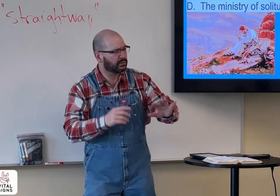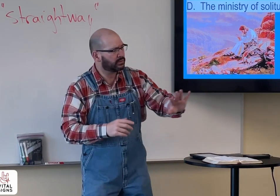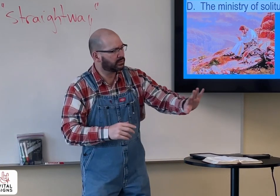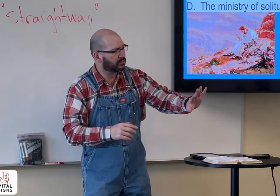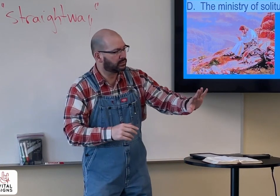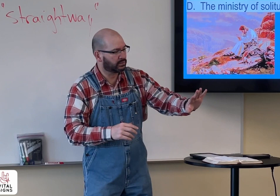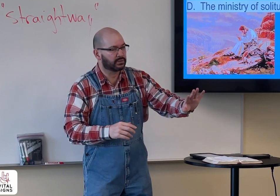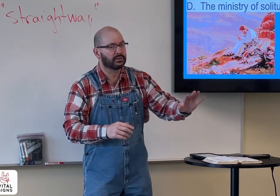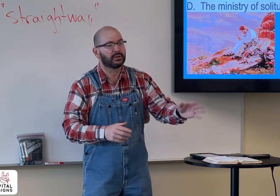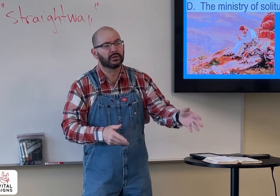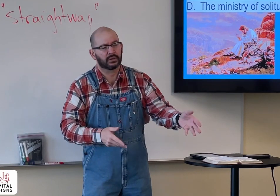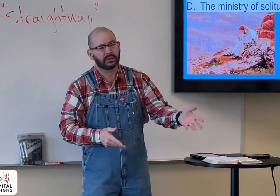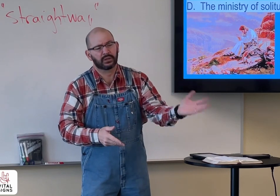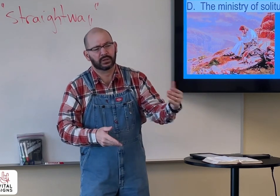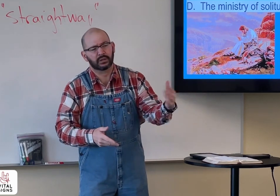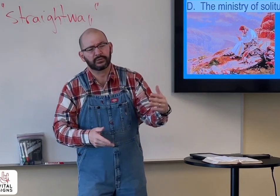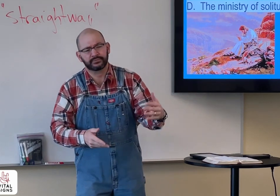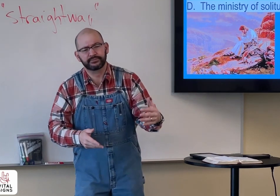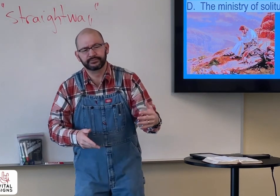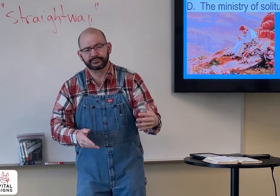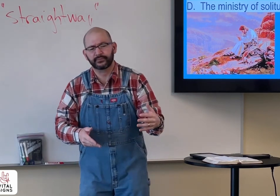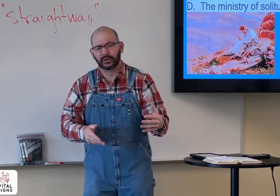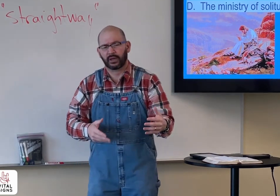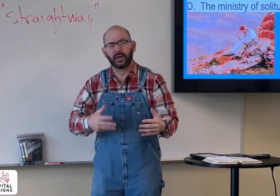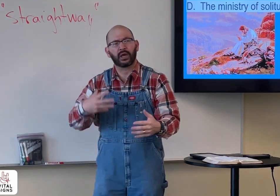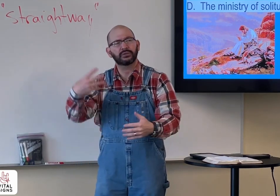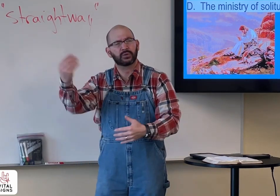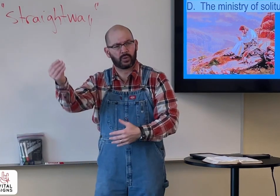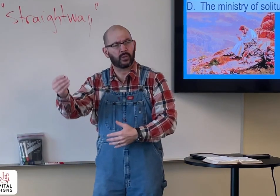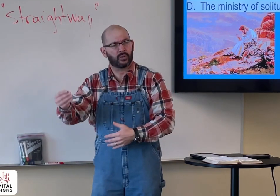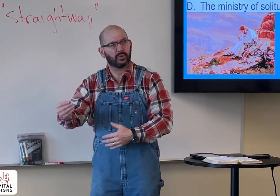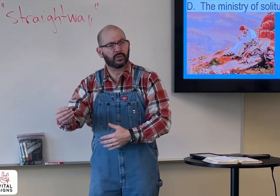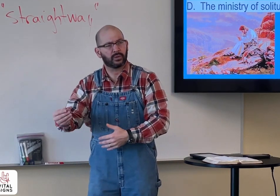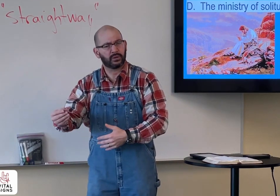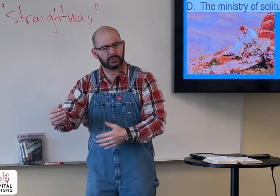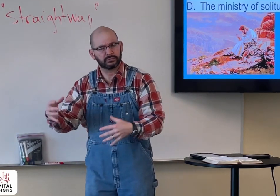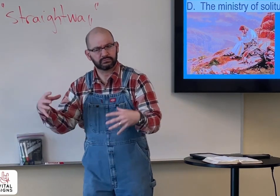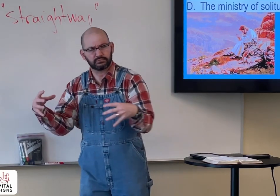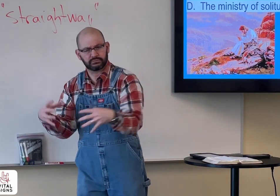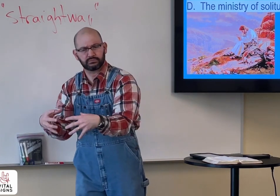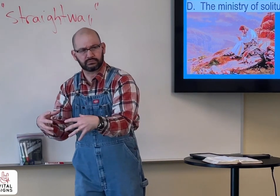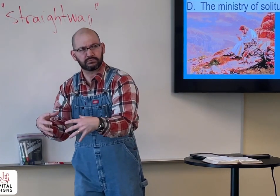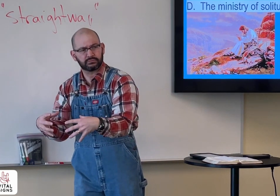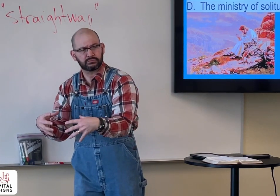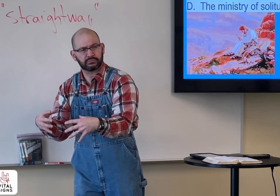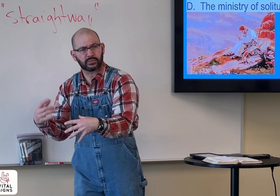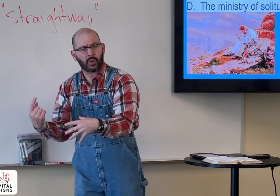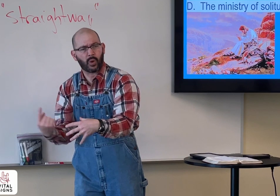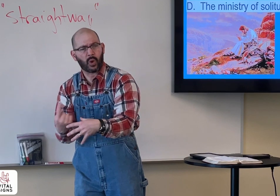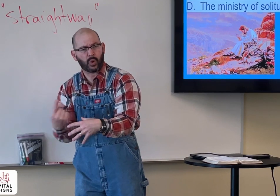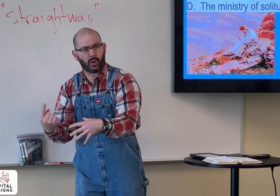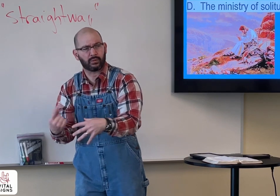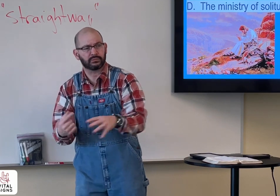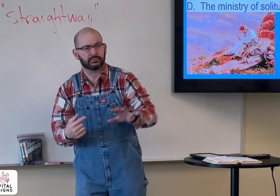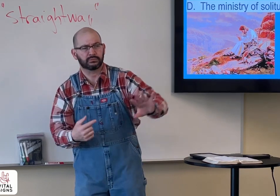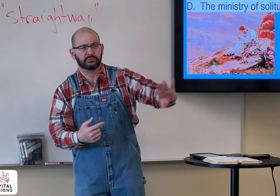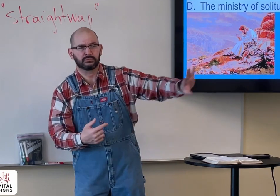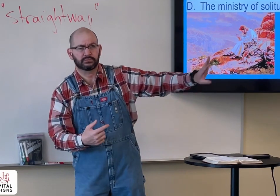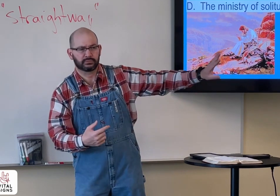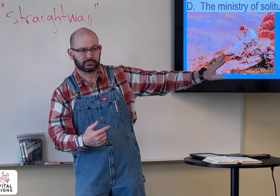Jesus says, hey, wait a minute. Come aside with me. Let's go out, just to all of us,